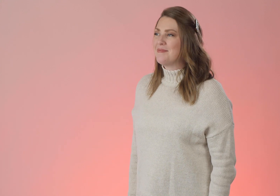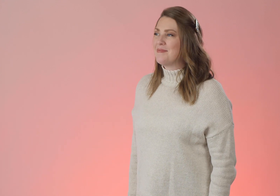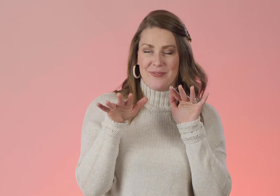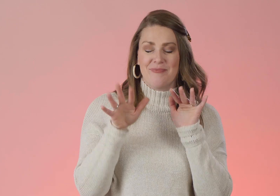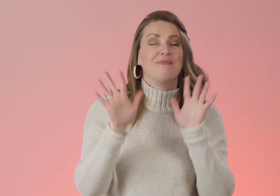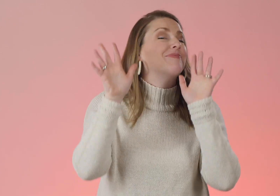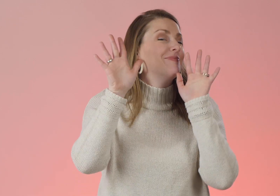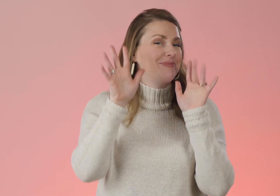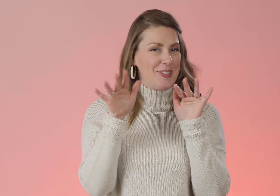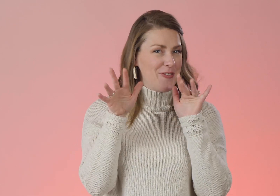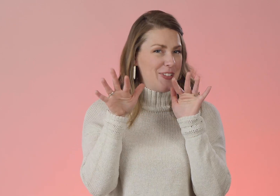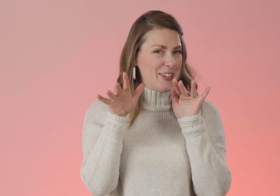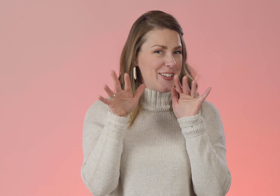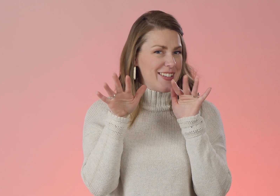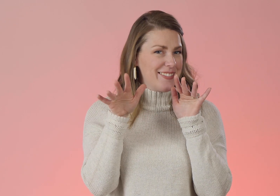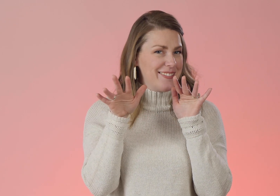flirting. Flirt.